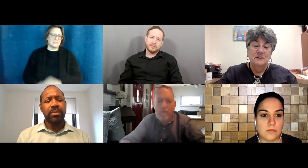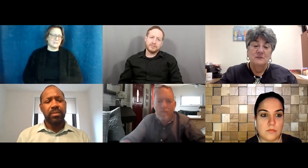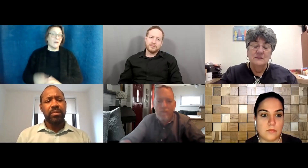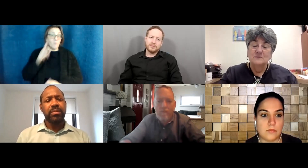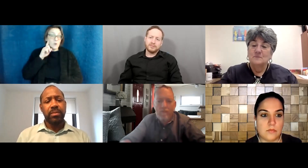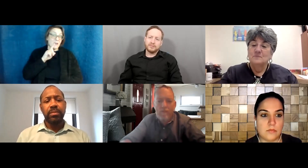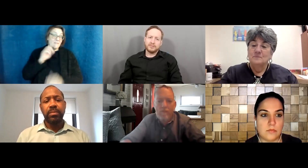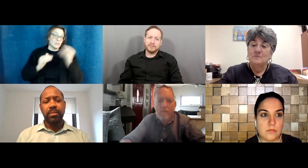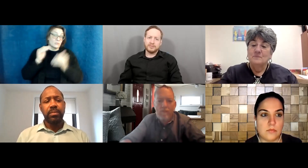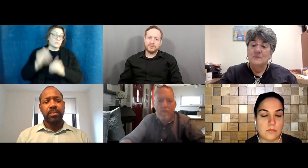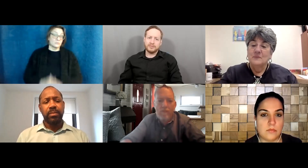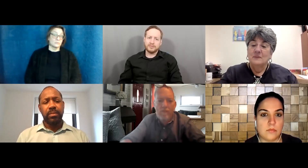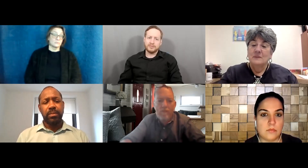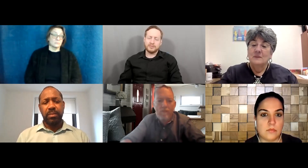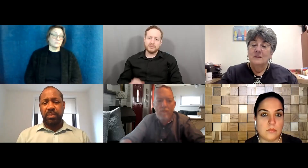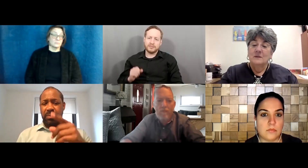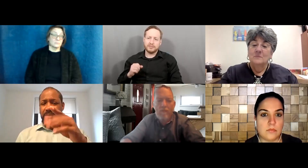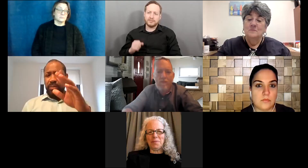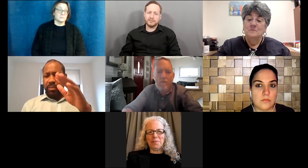deaf adults.